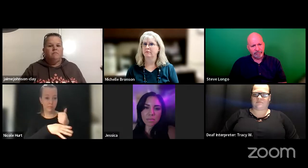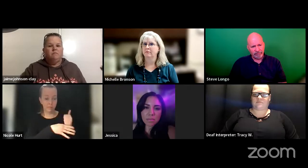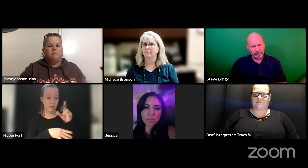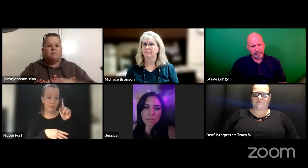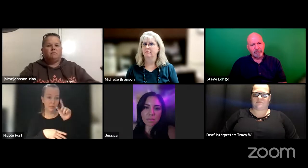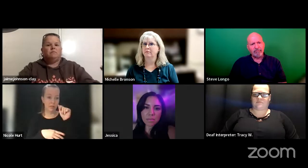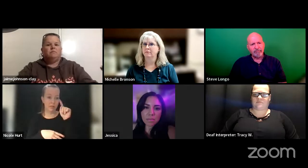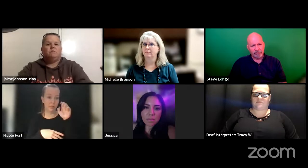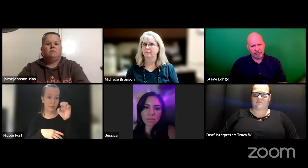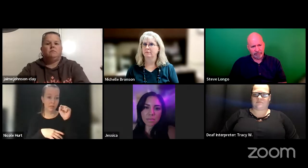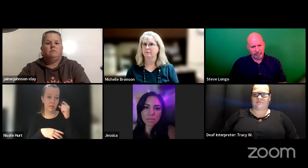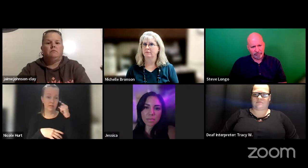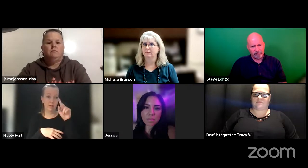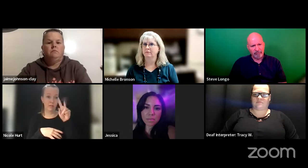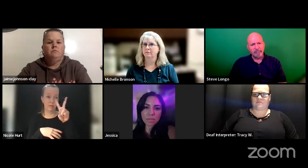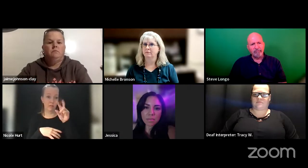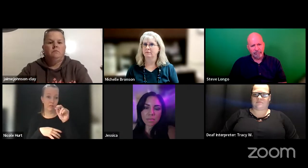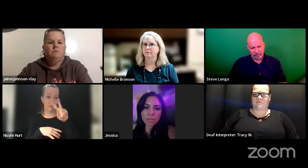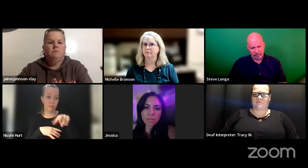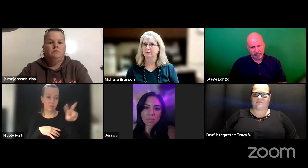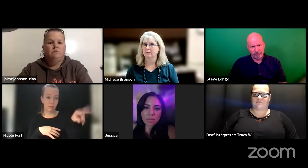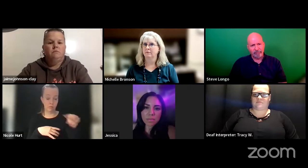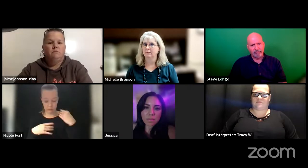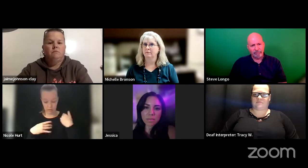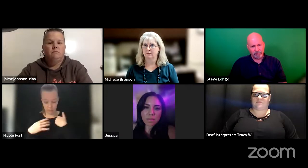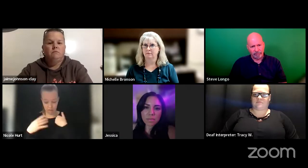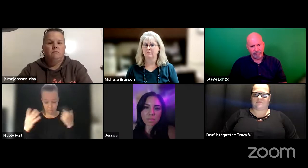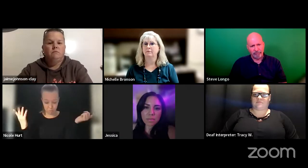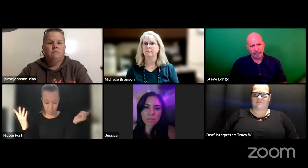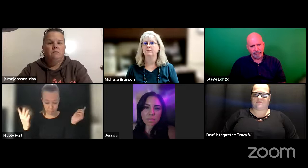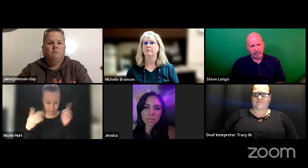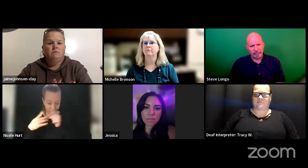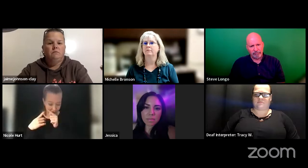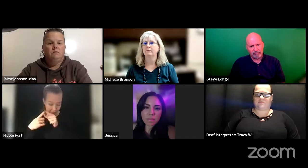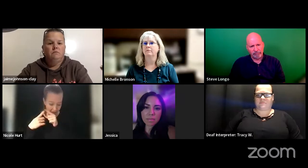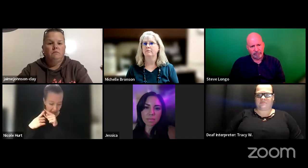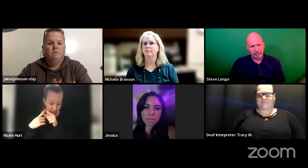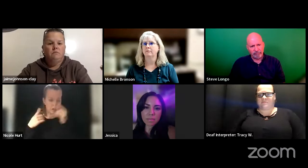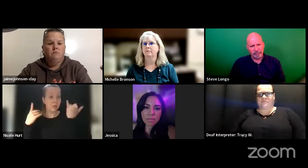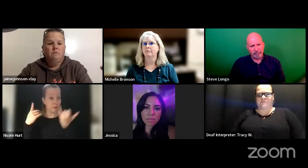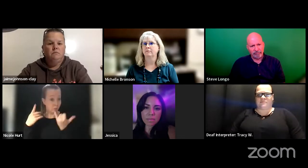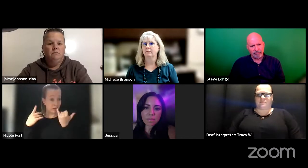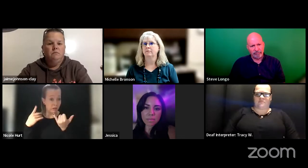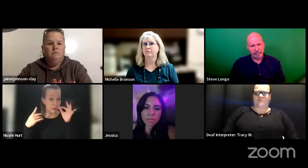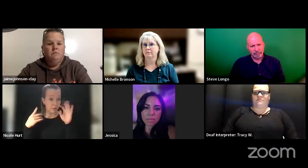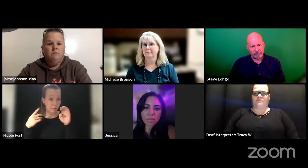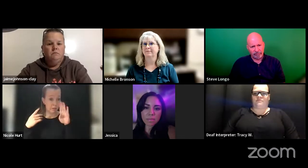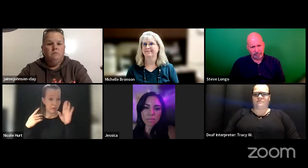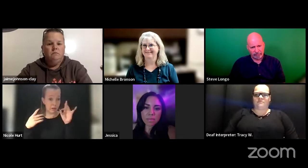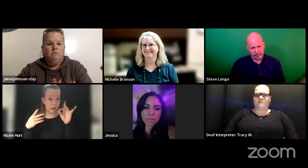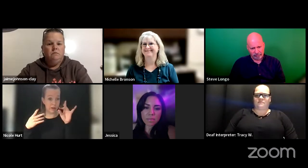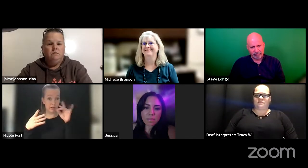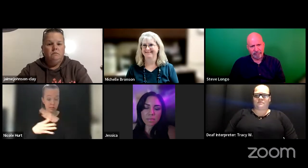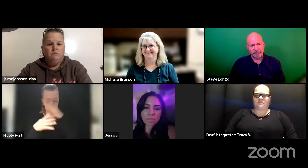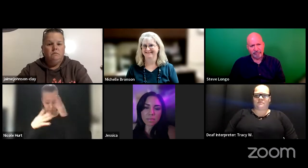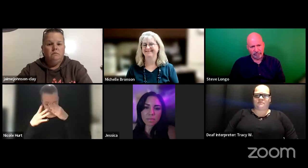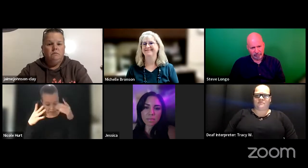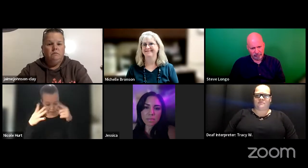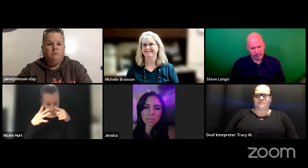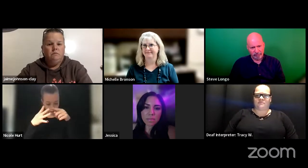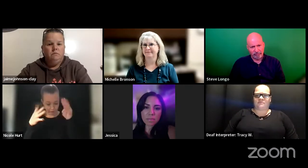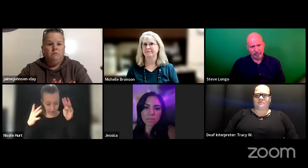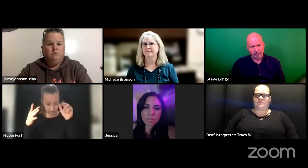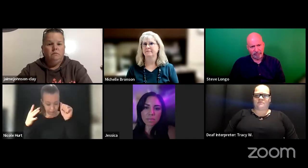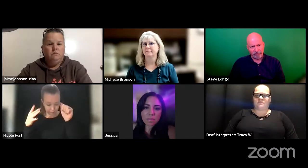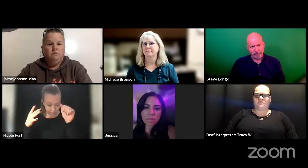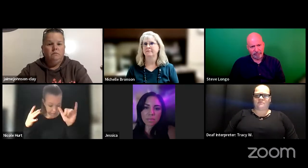prepared for the coming year, for 2022, establishing our 4 meeting times. We